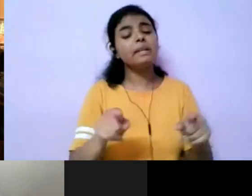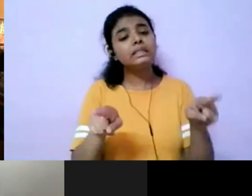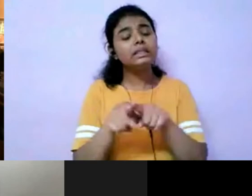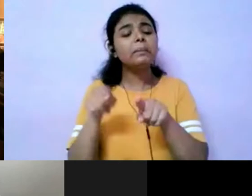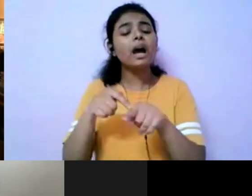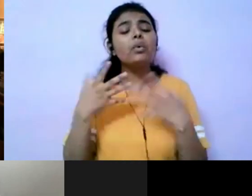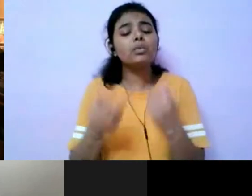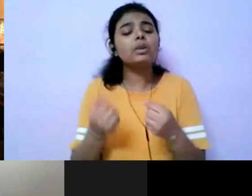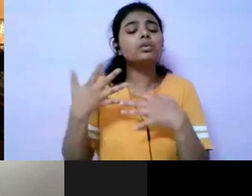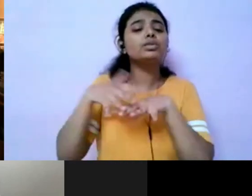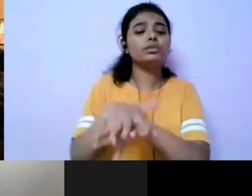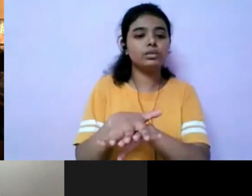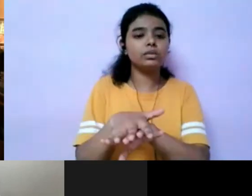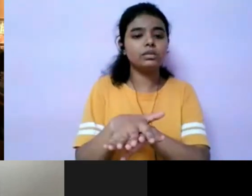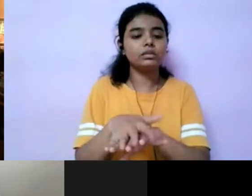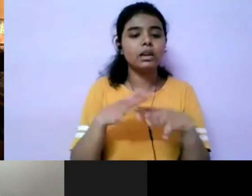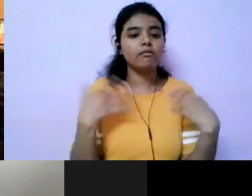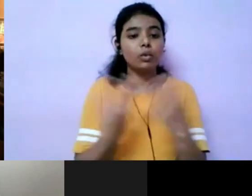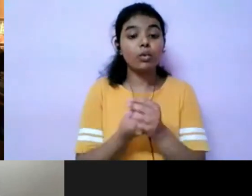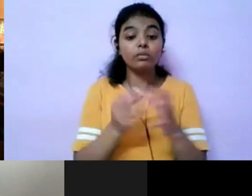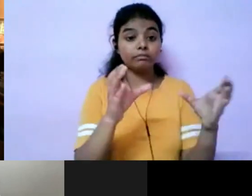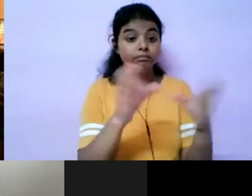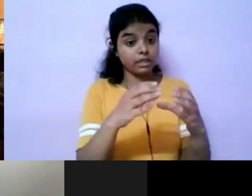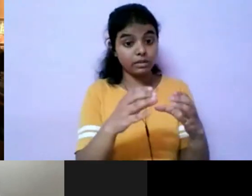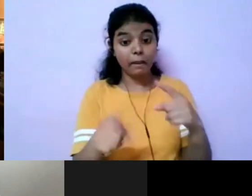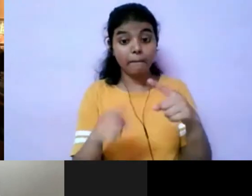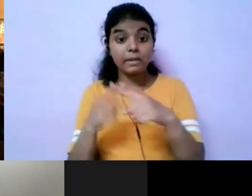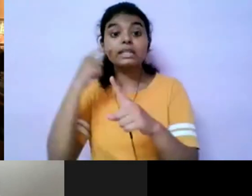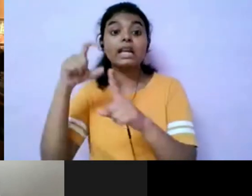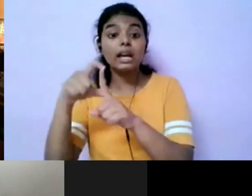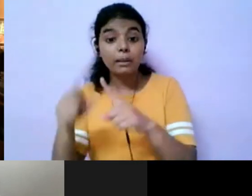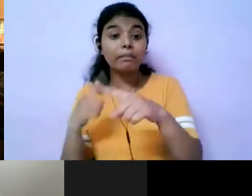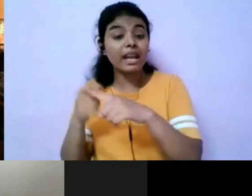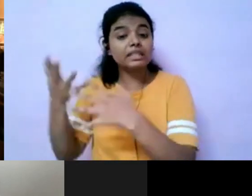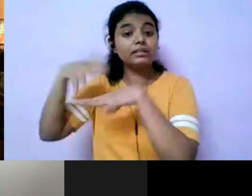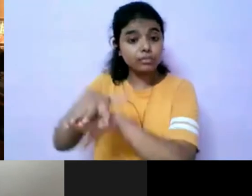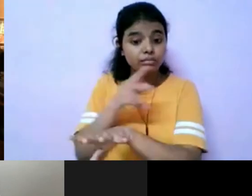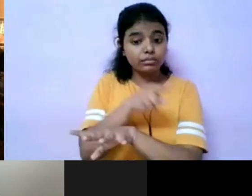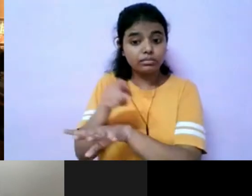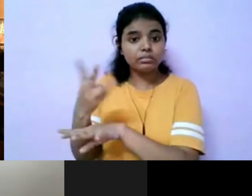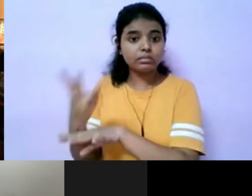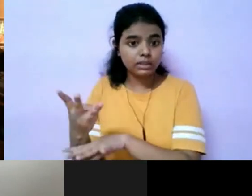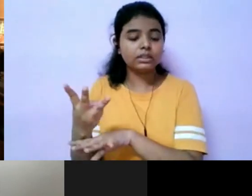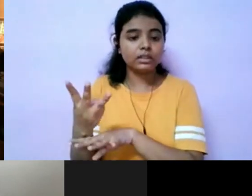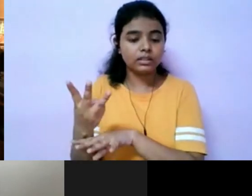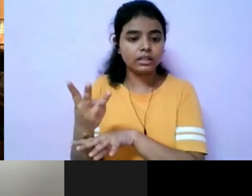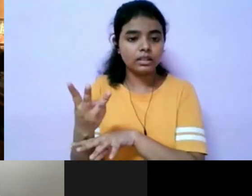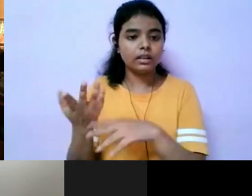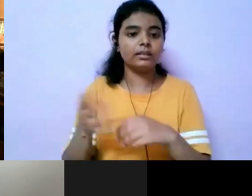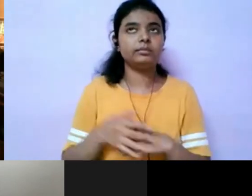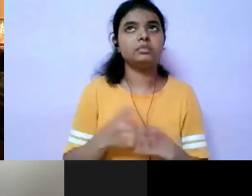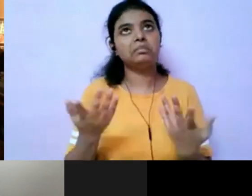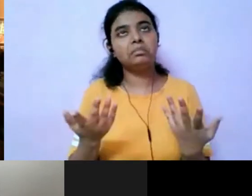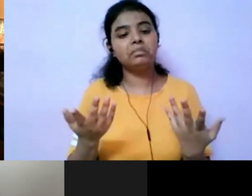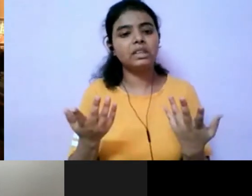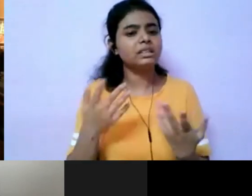you know, we want a category and identity as well as inclusion. So it's a kind of,